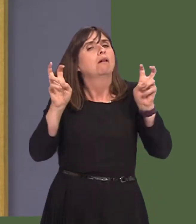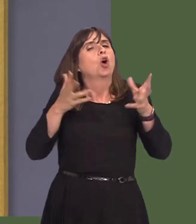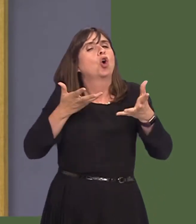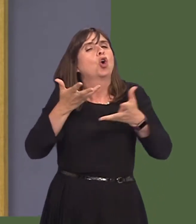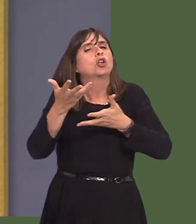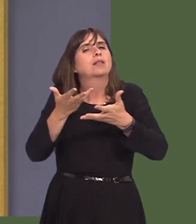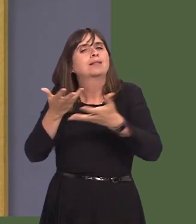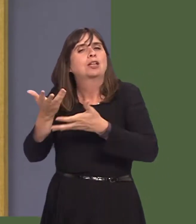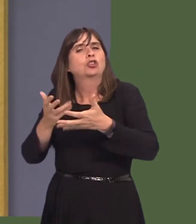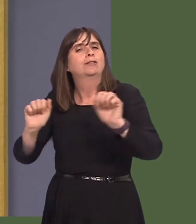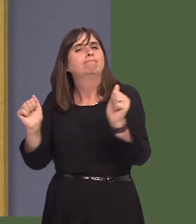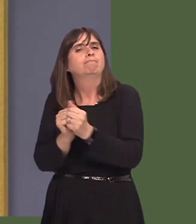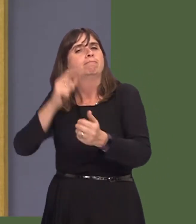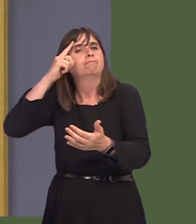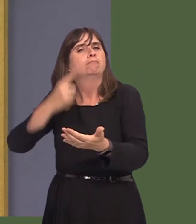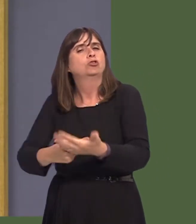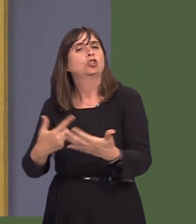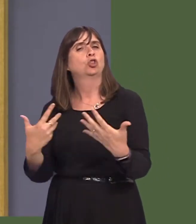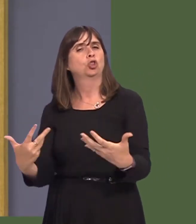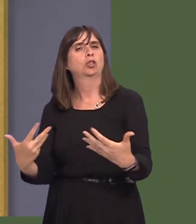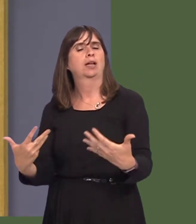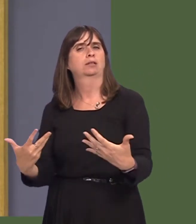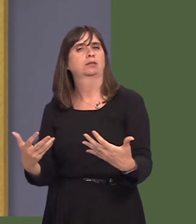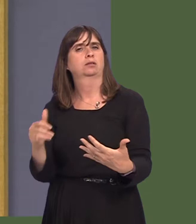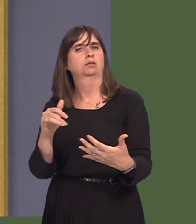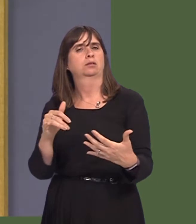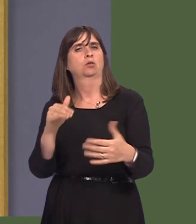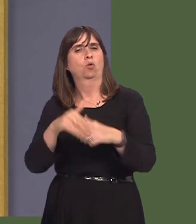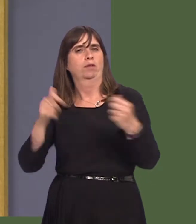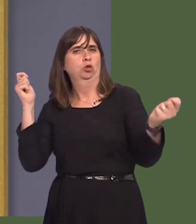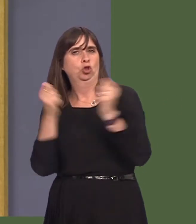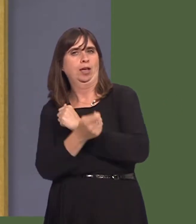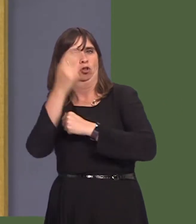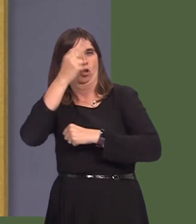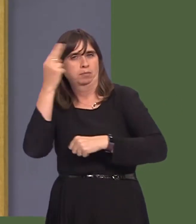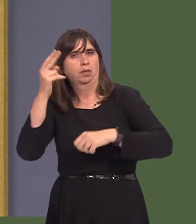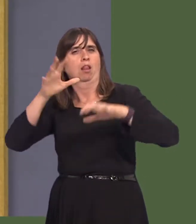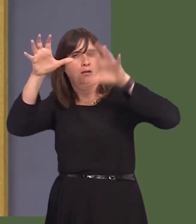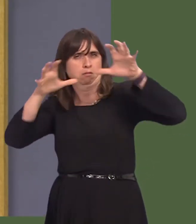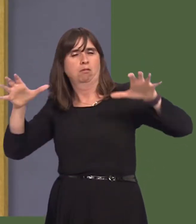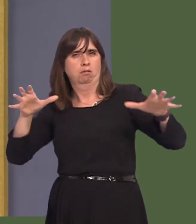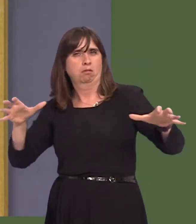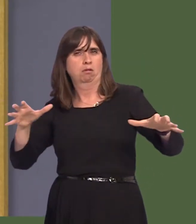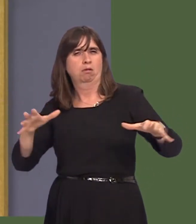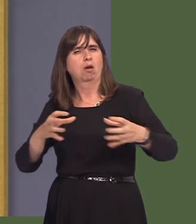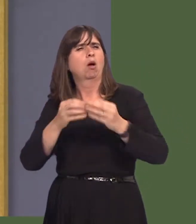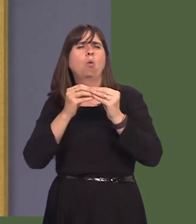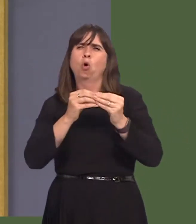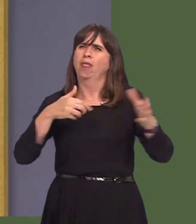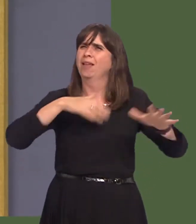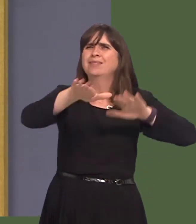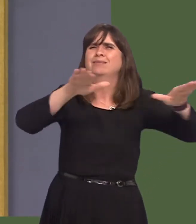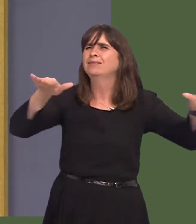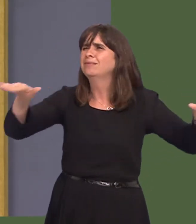consultation, nothing is fixed as yet, to encourage people, whoever they are, and